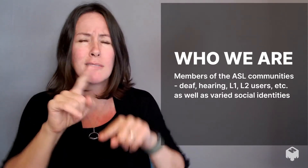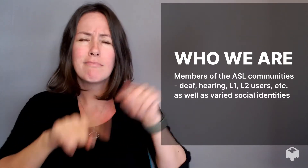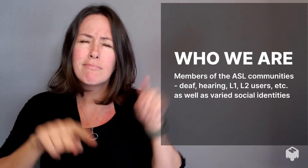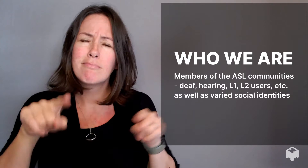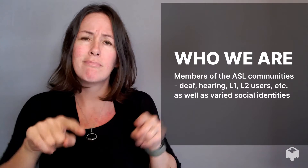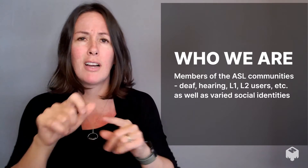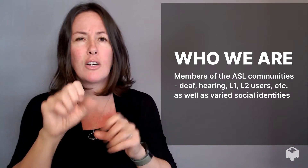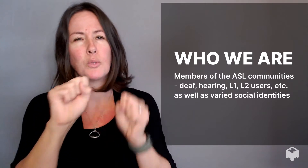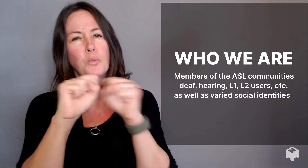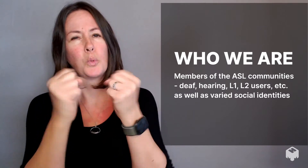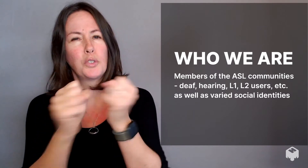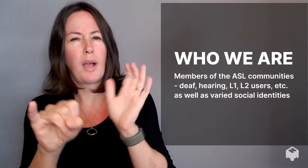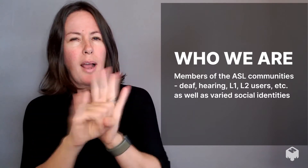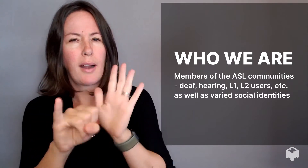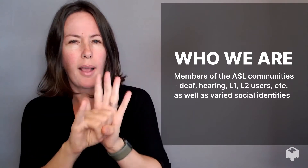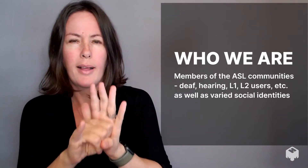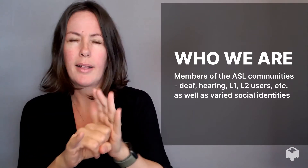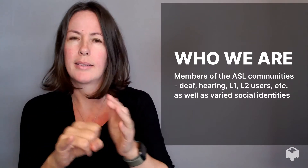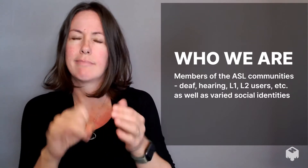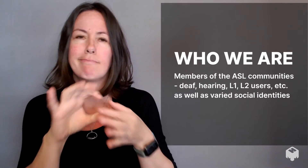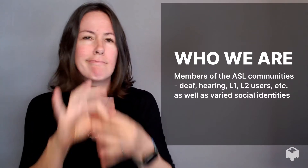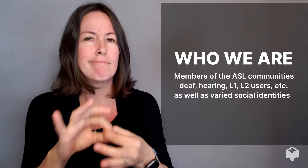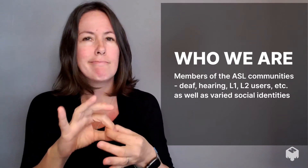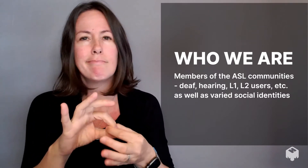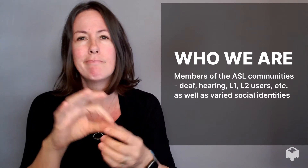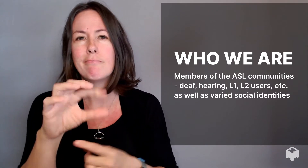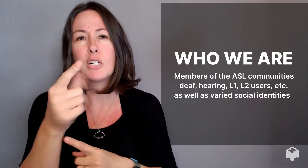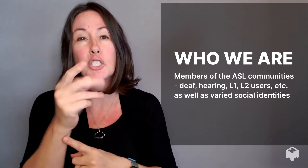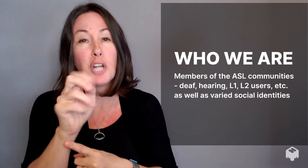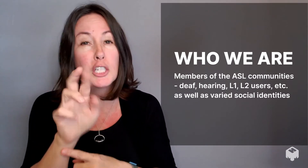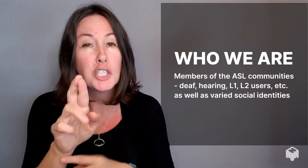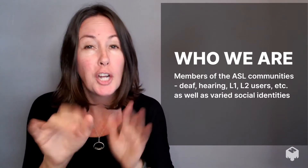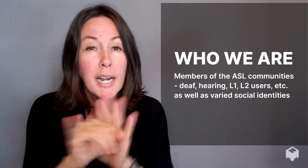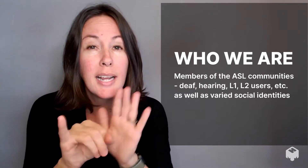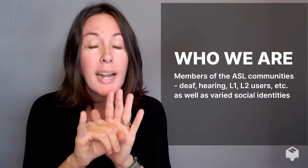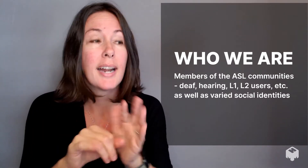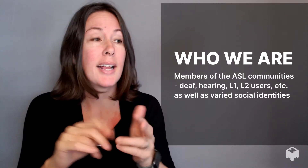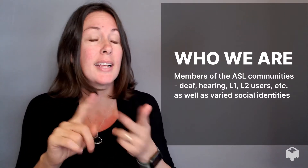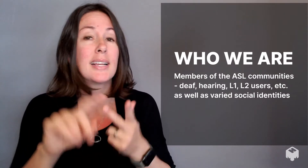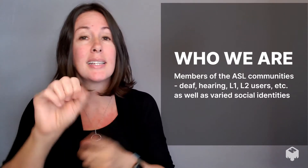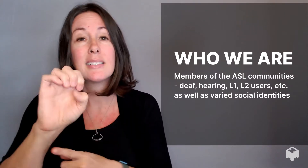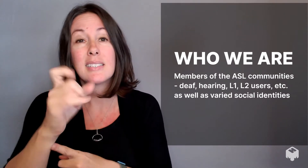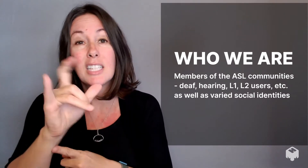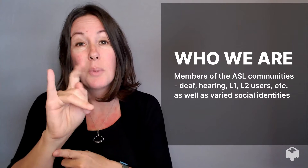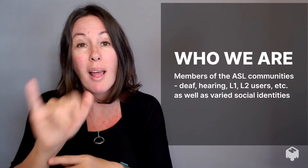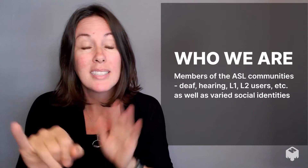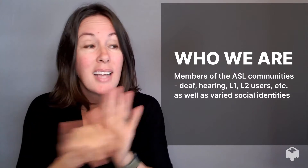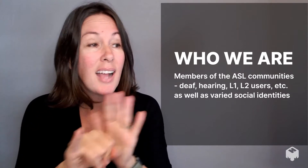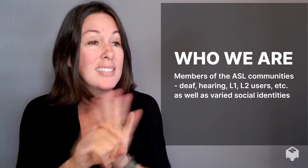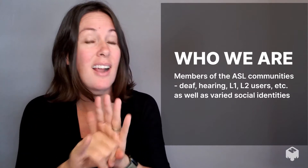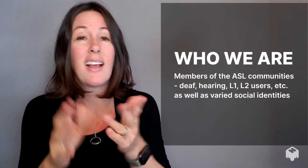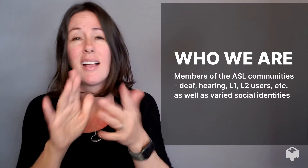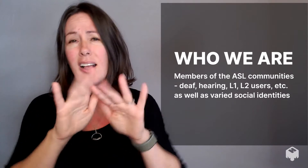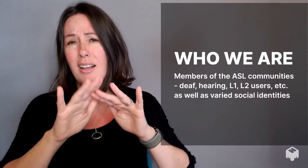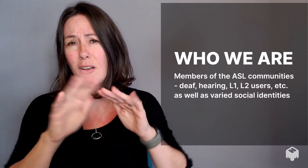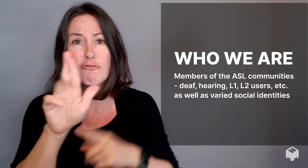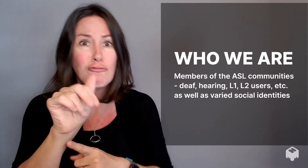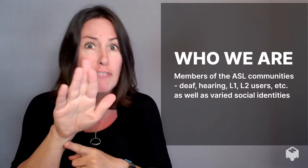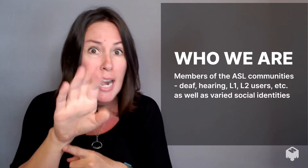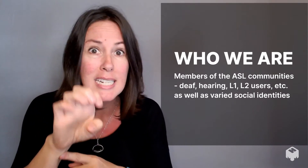as their second language, and as well as a variety of social identities, different gender identities, sexual identities,